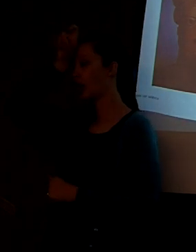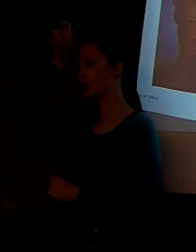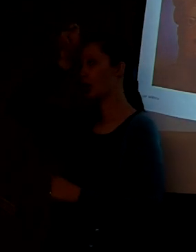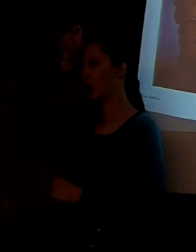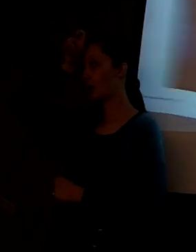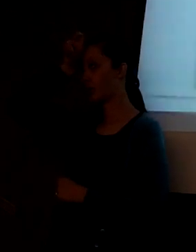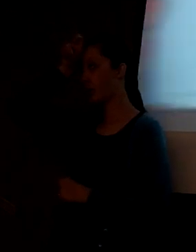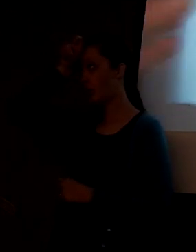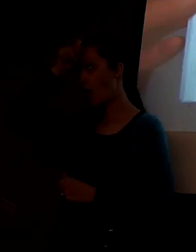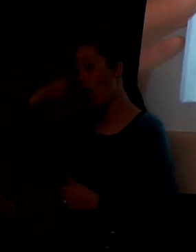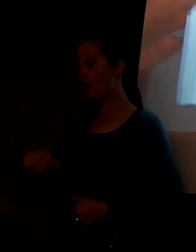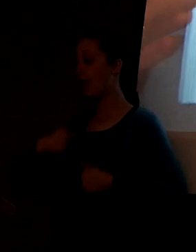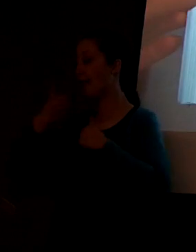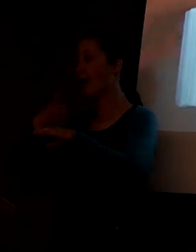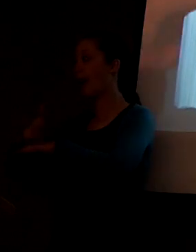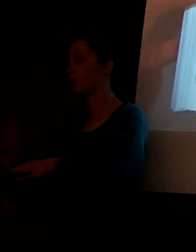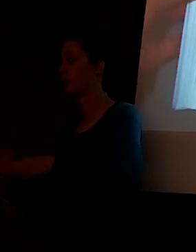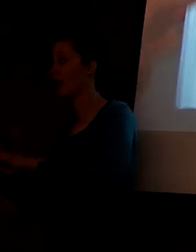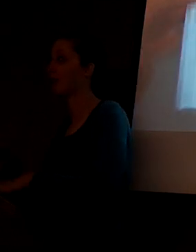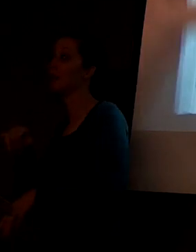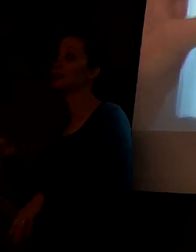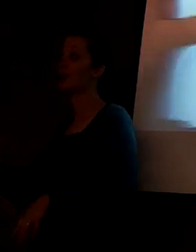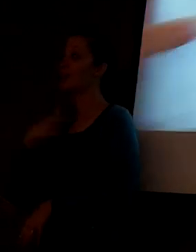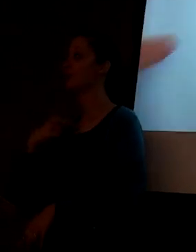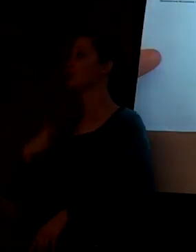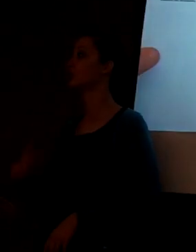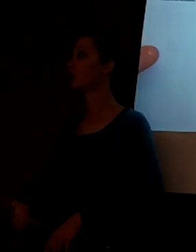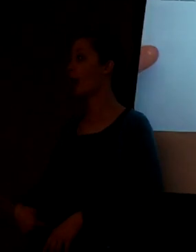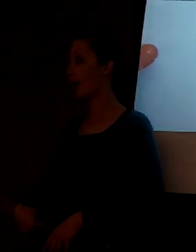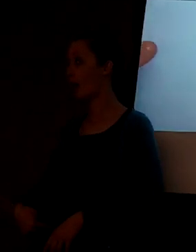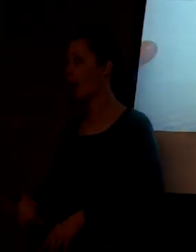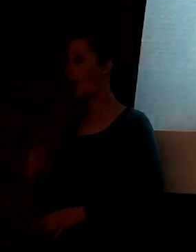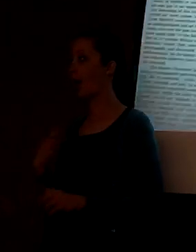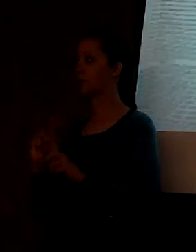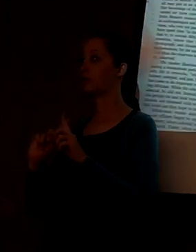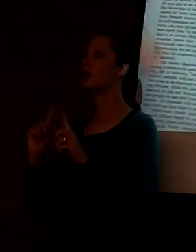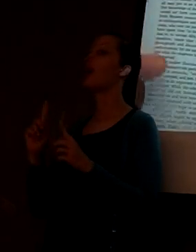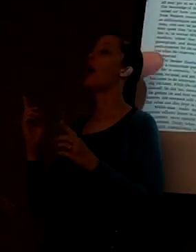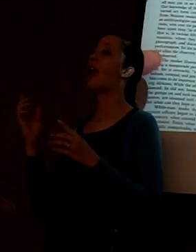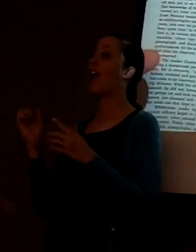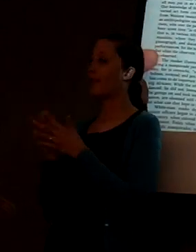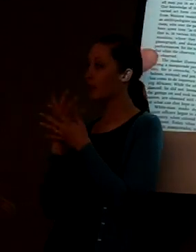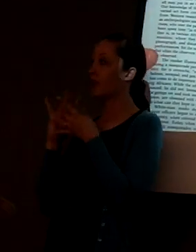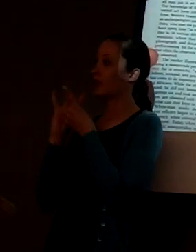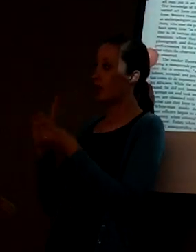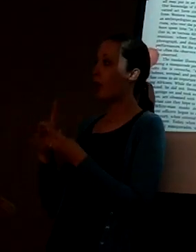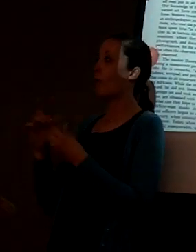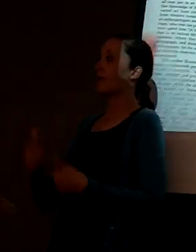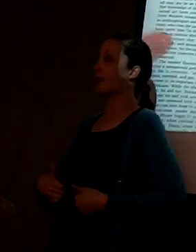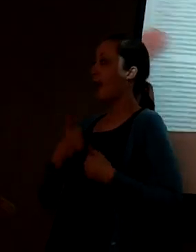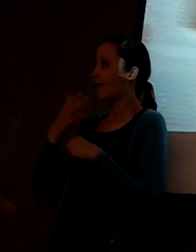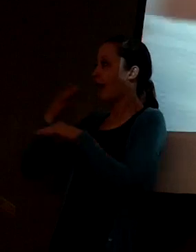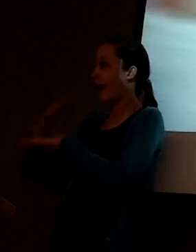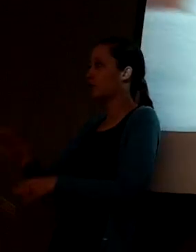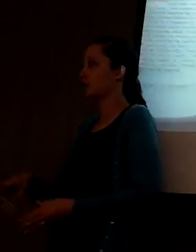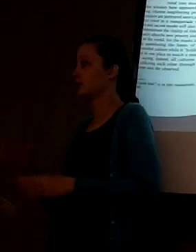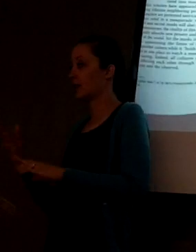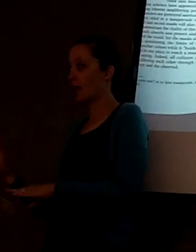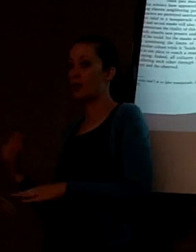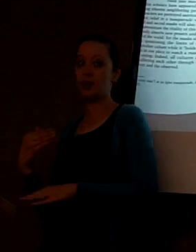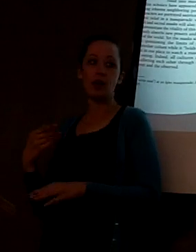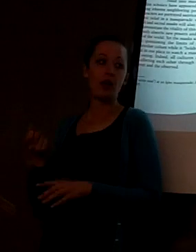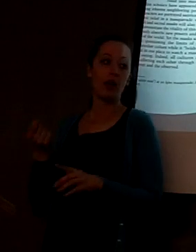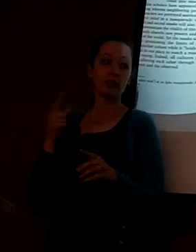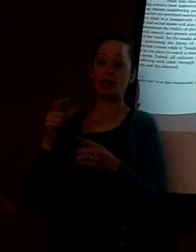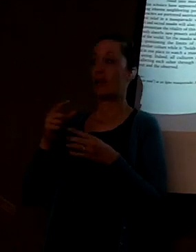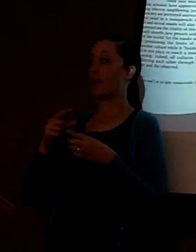in China. So there's a variety of the Benin and the different people and cultures. The beads